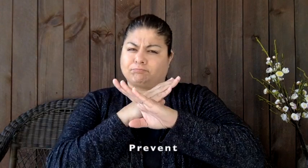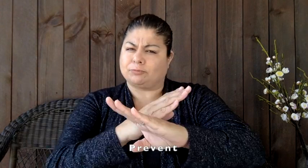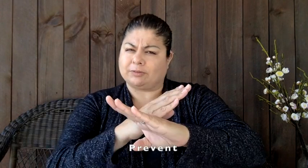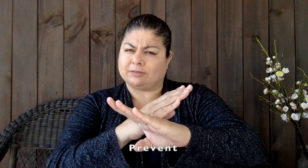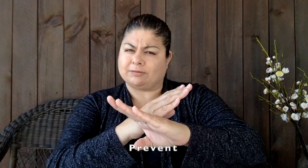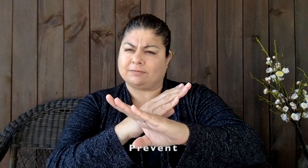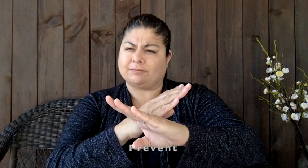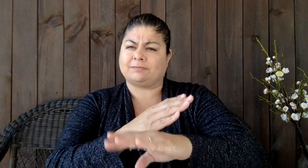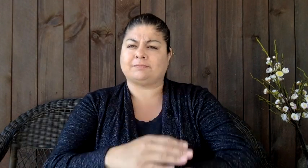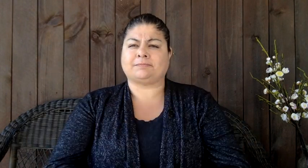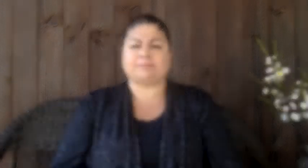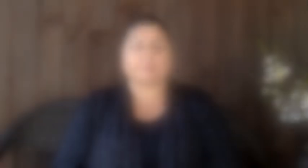Prevent.